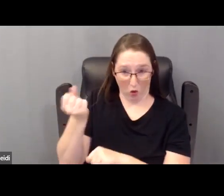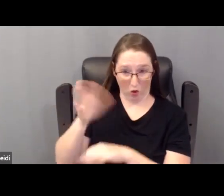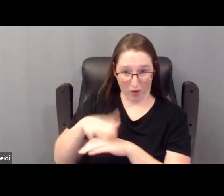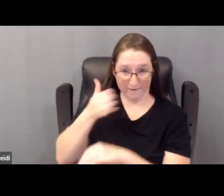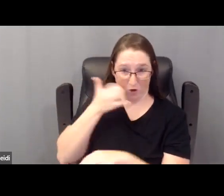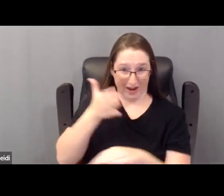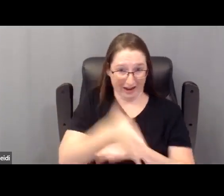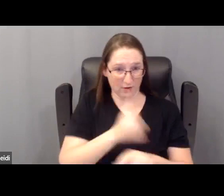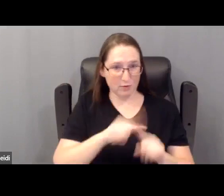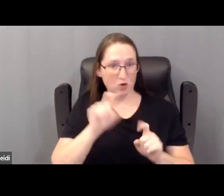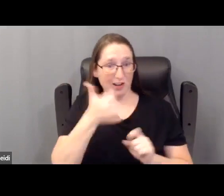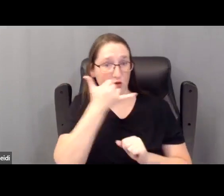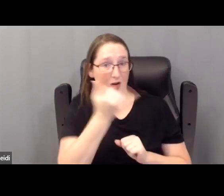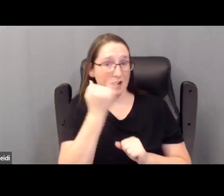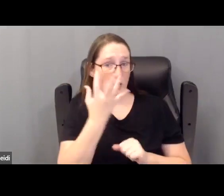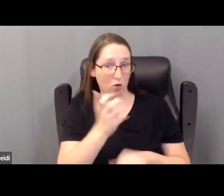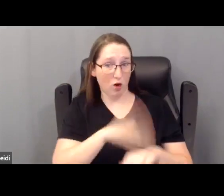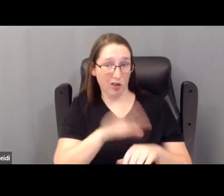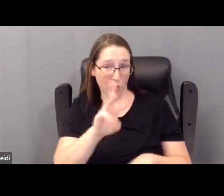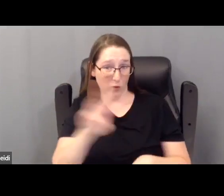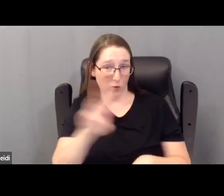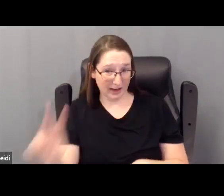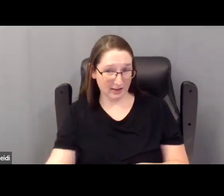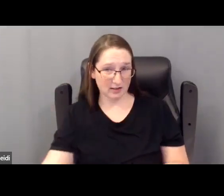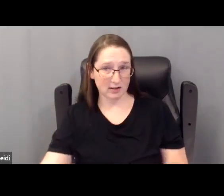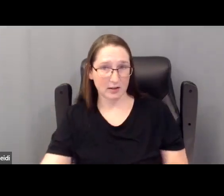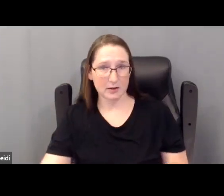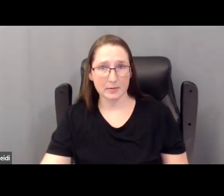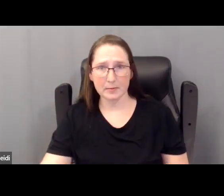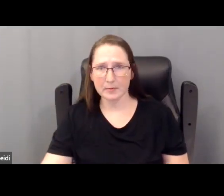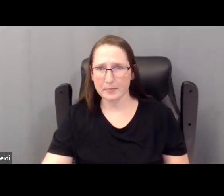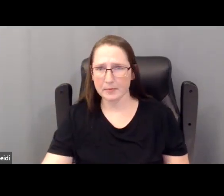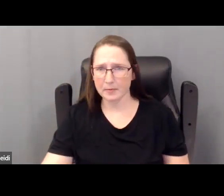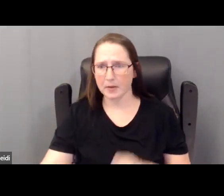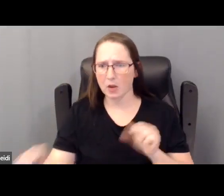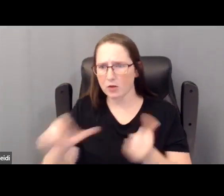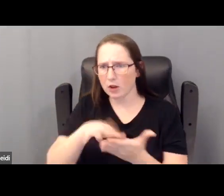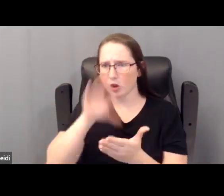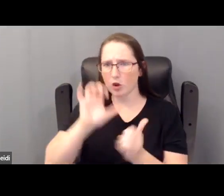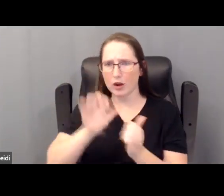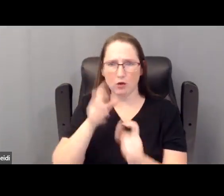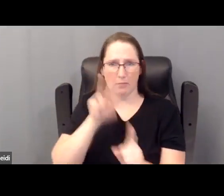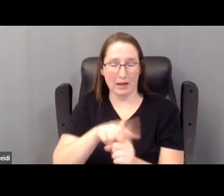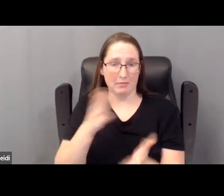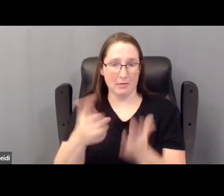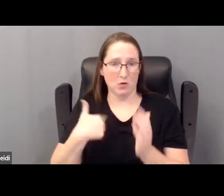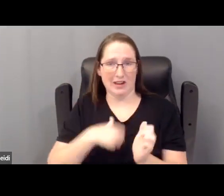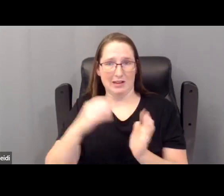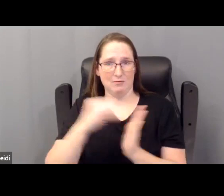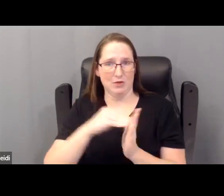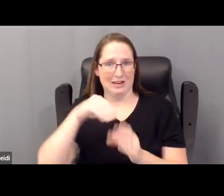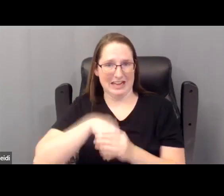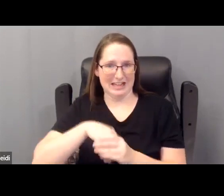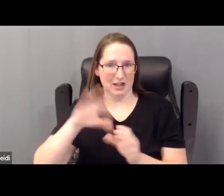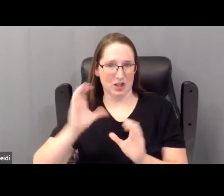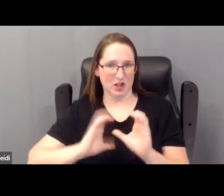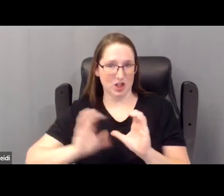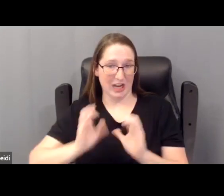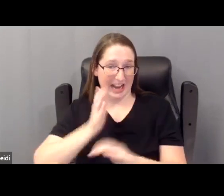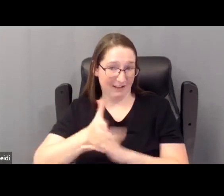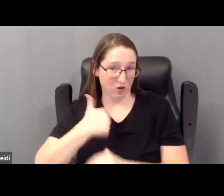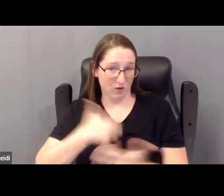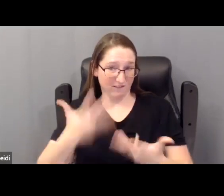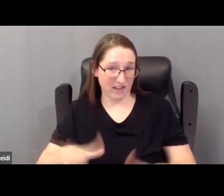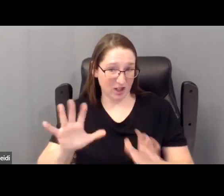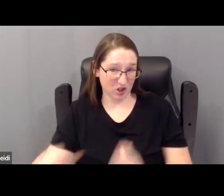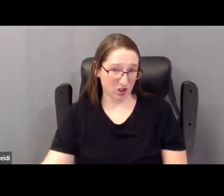actually call if you want to go on the website and you can learn how to apply. Maybe we could put that in the chat after we're done and that will